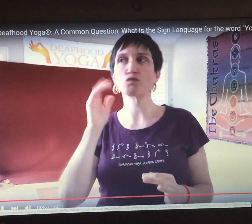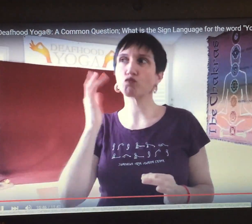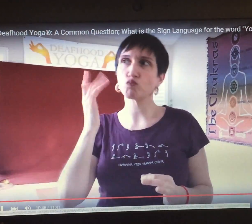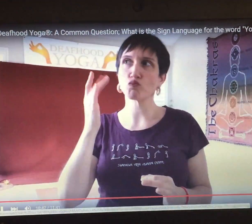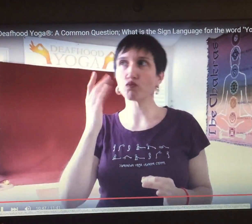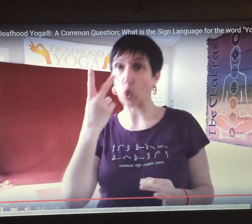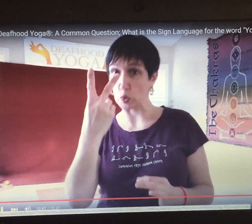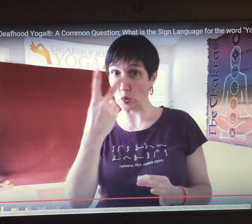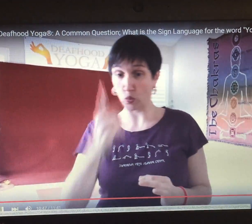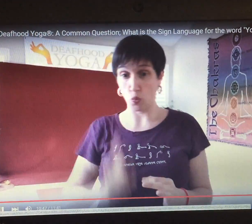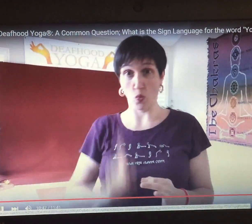And I admit that